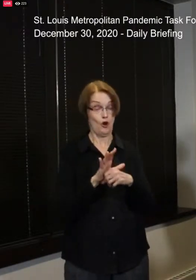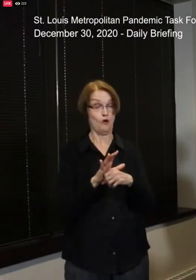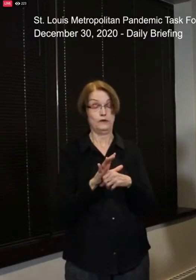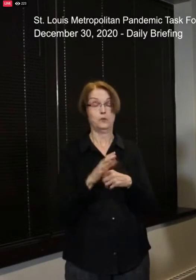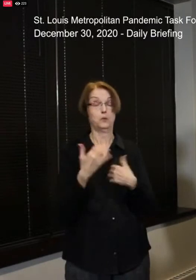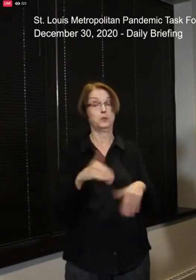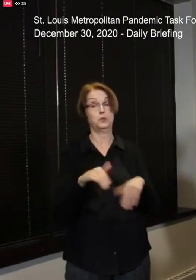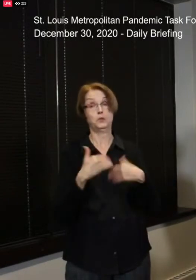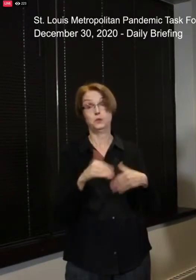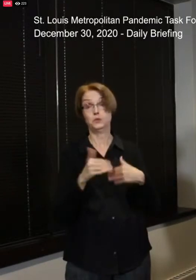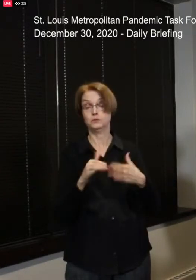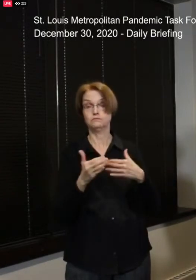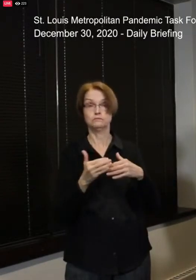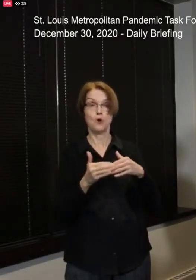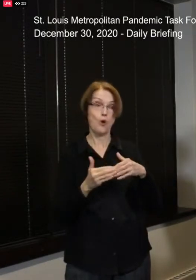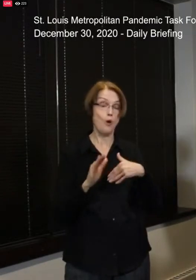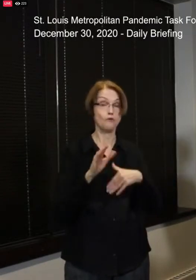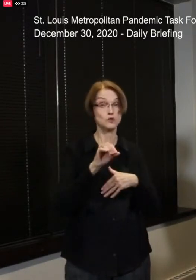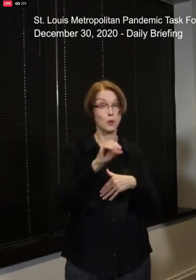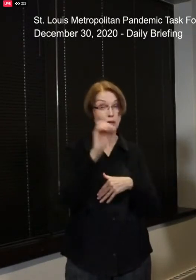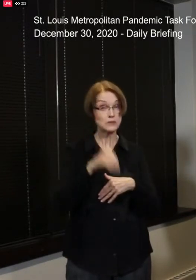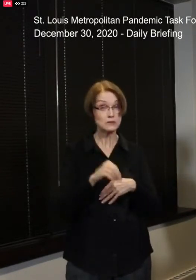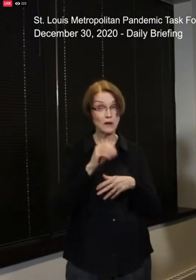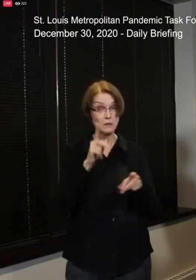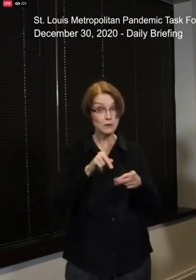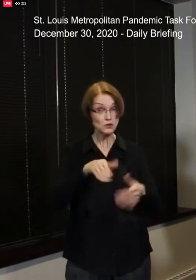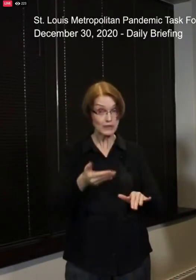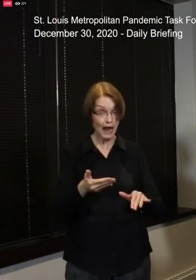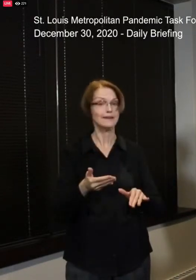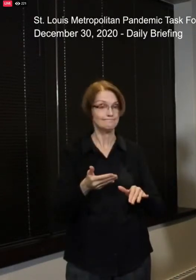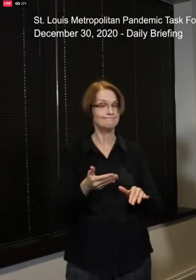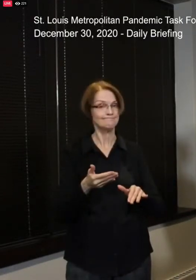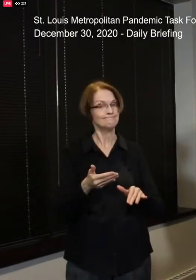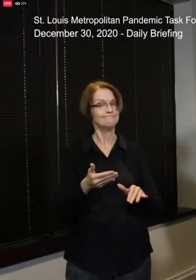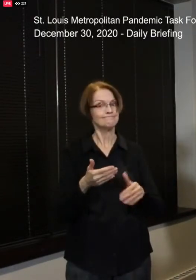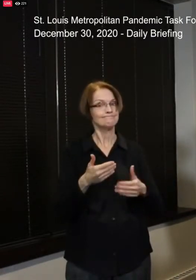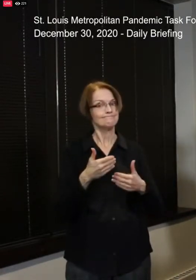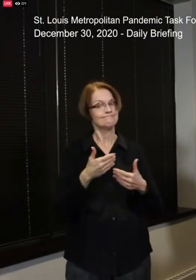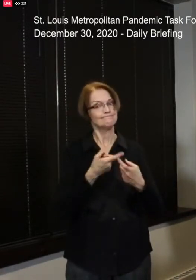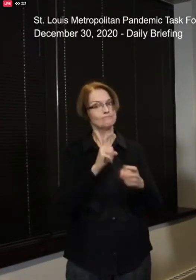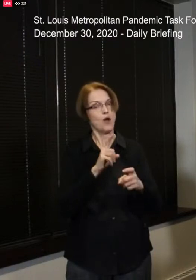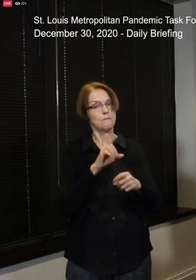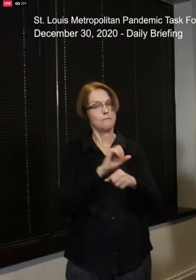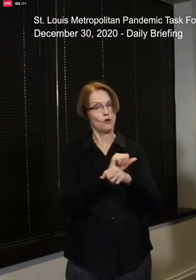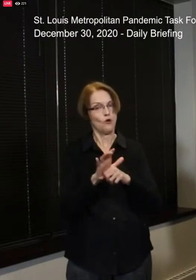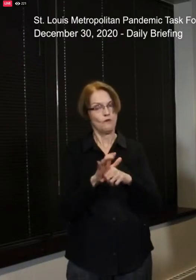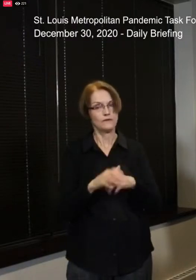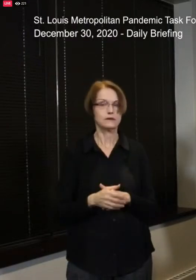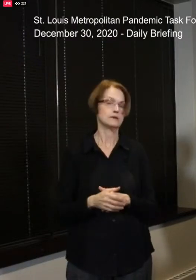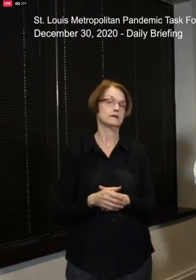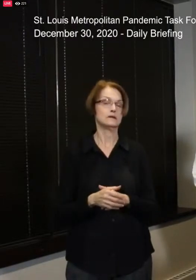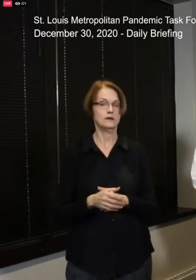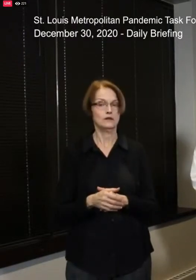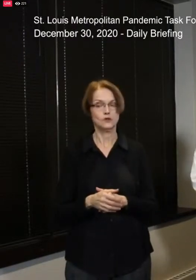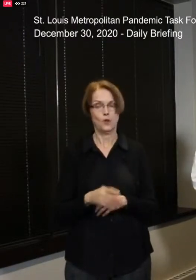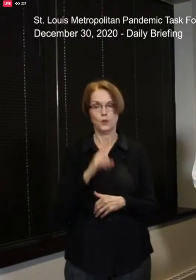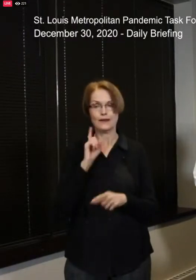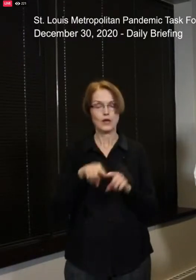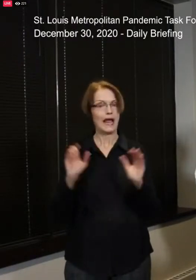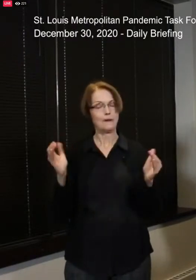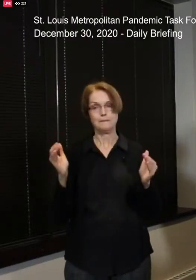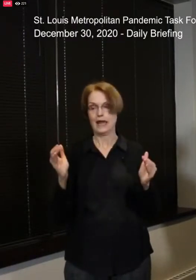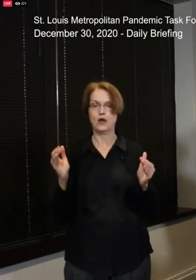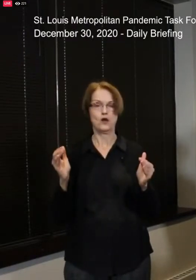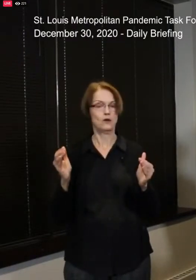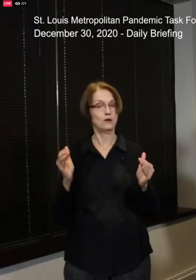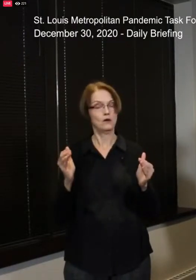deaths across the country. So there's again no comparison when it comes to the lethality of this virus